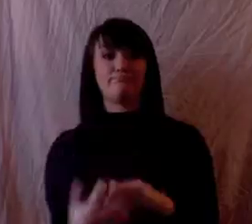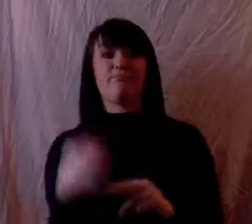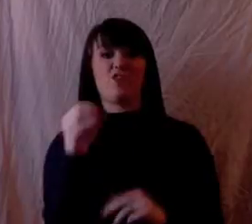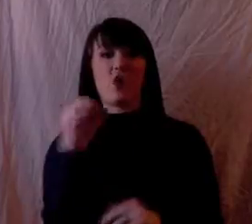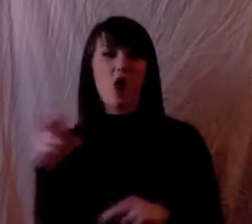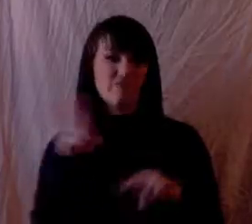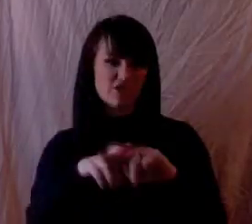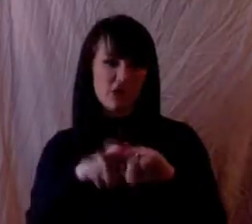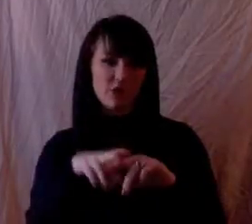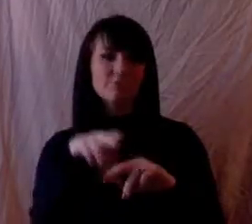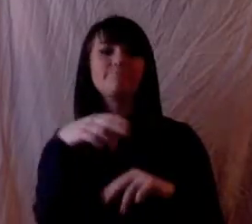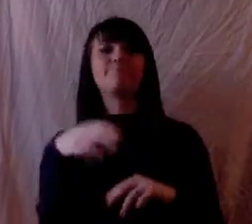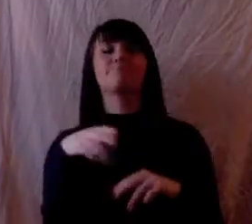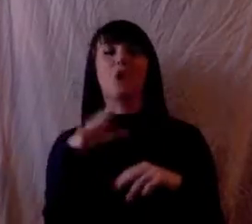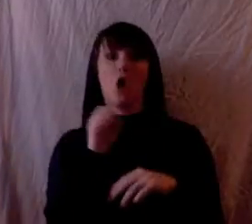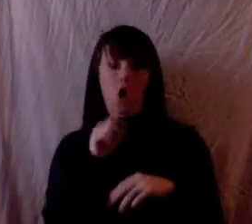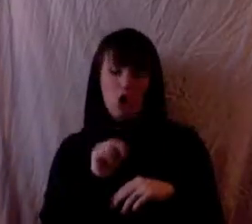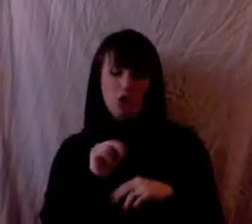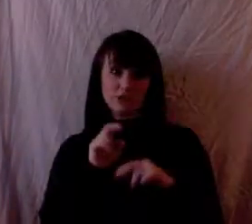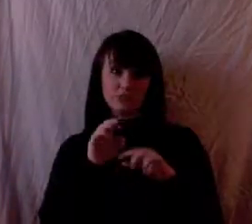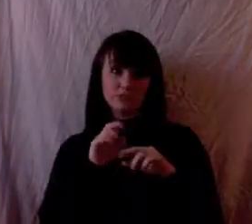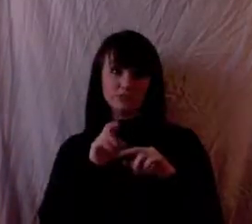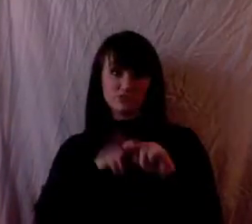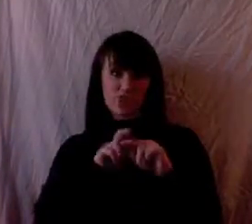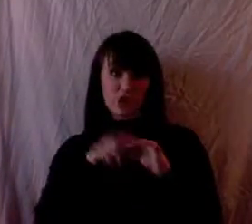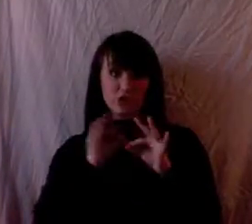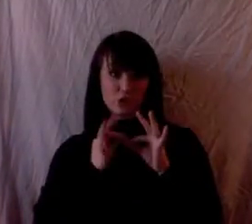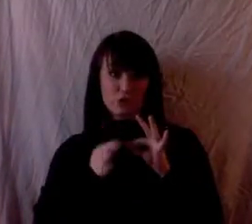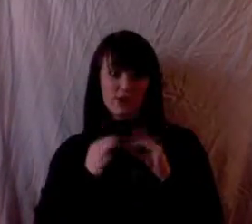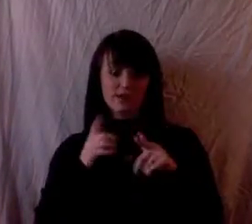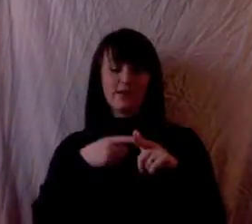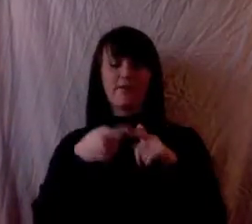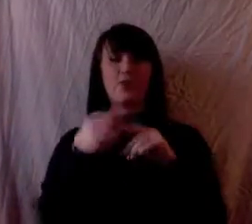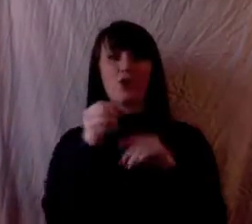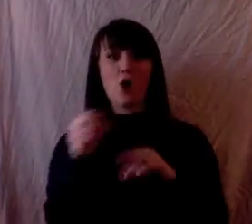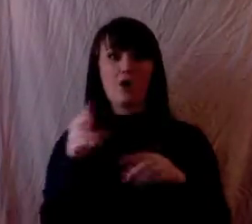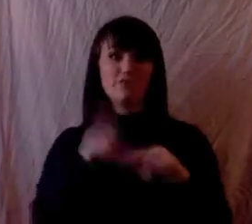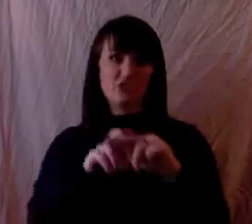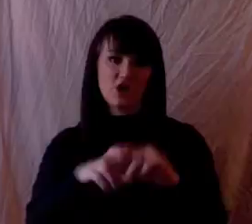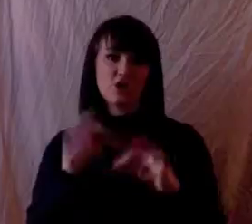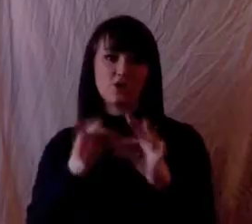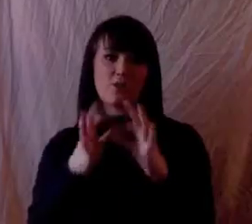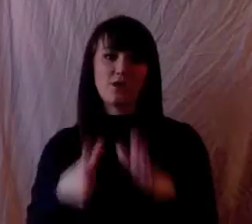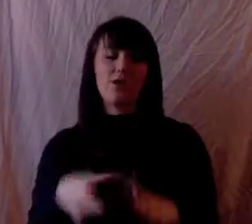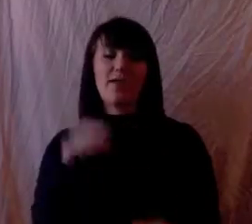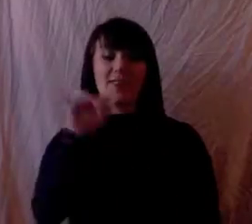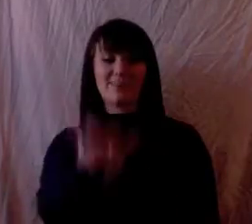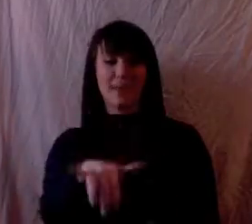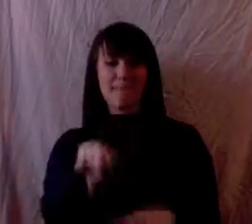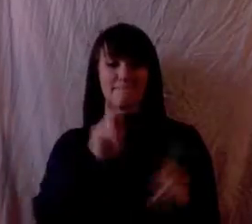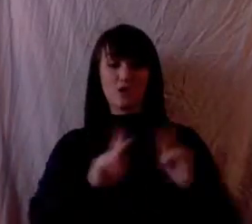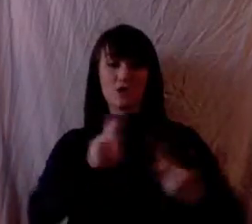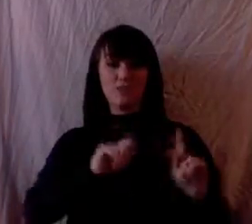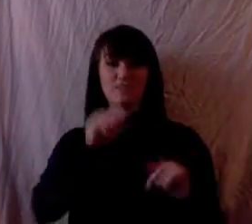on chair and the off chair. The person who's sitting in the off chair and not actually doing the interpreting is there for backup. They're there